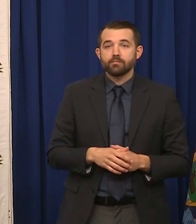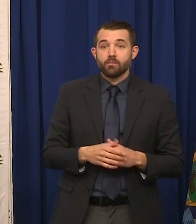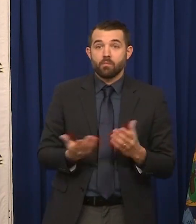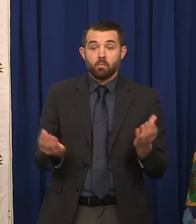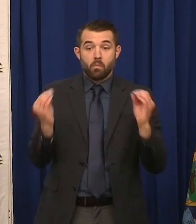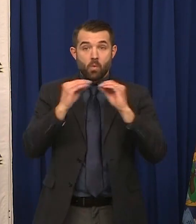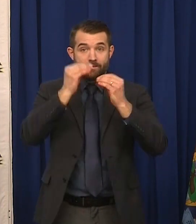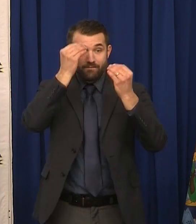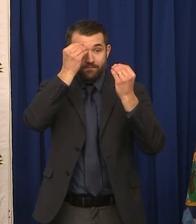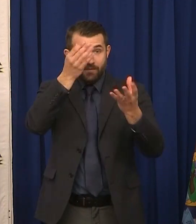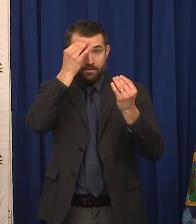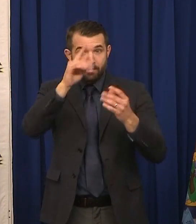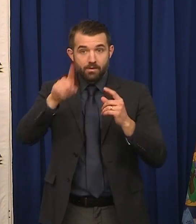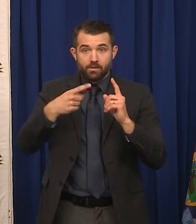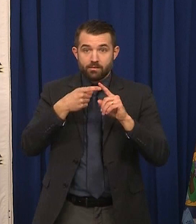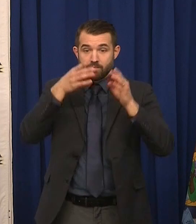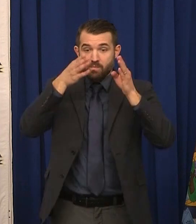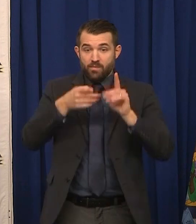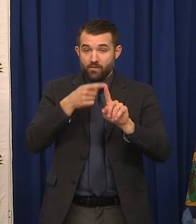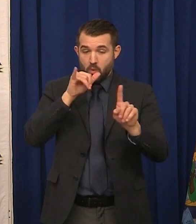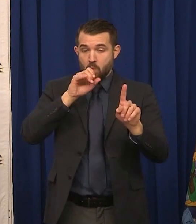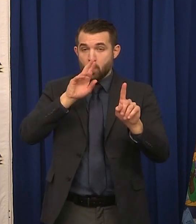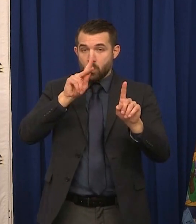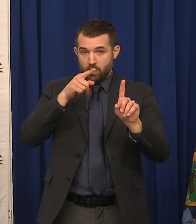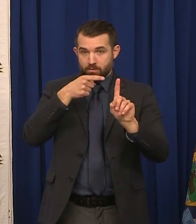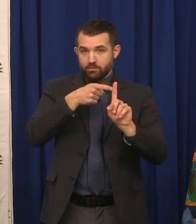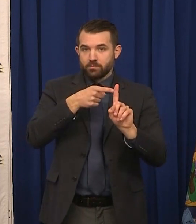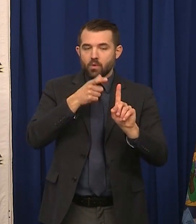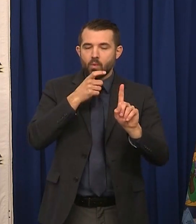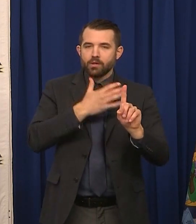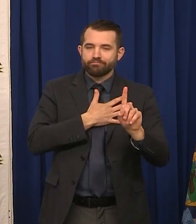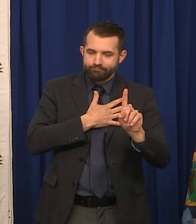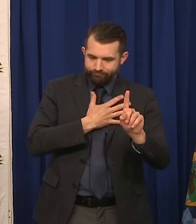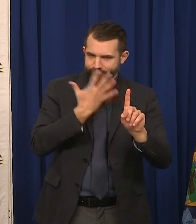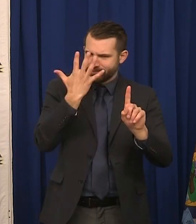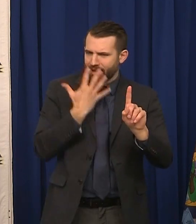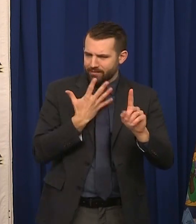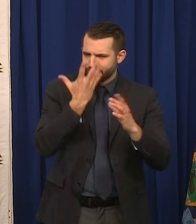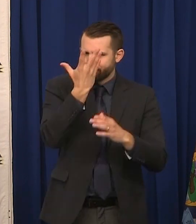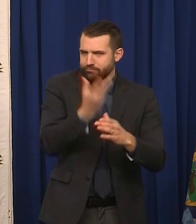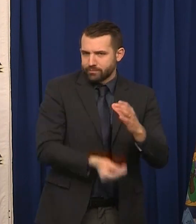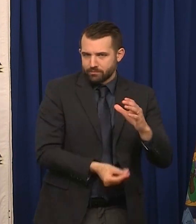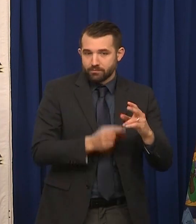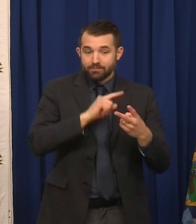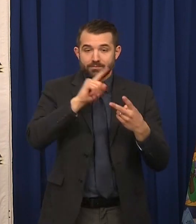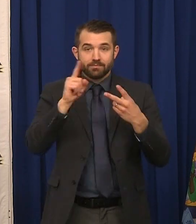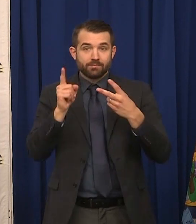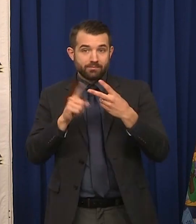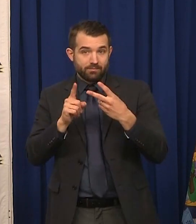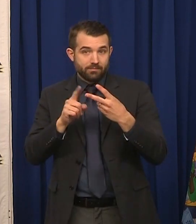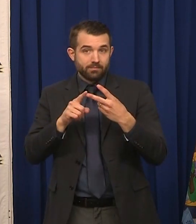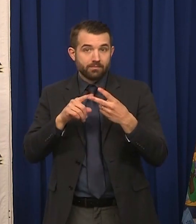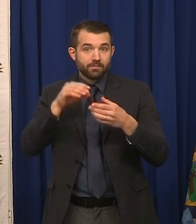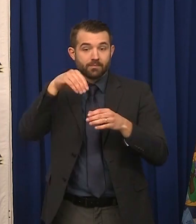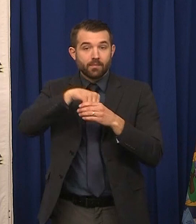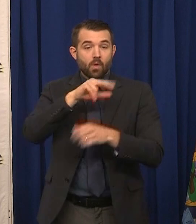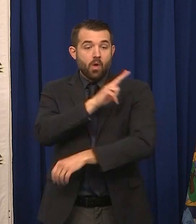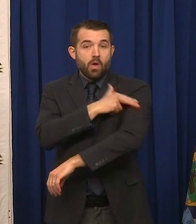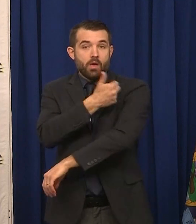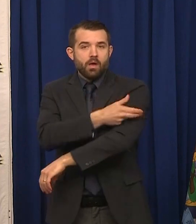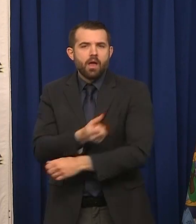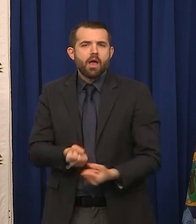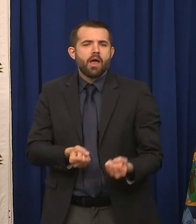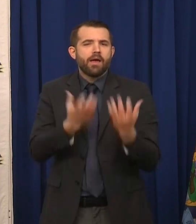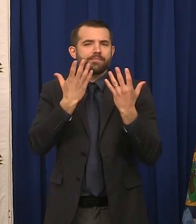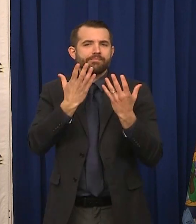a York County resident, and then further information about current usage of hospitalization. Steve, unfortunately,